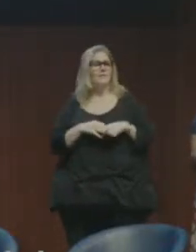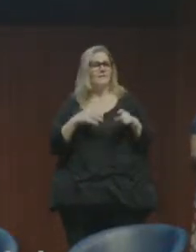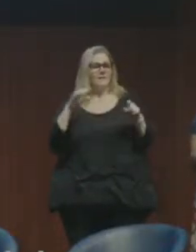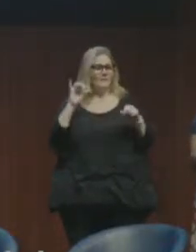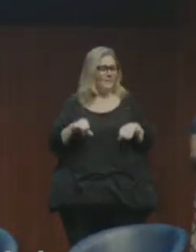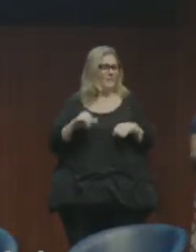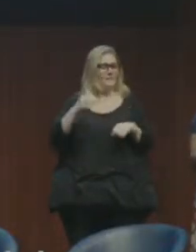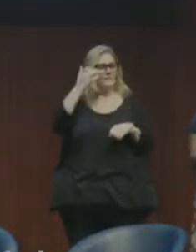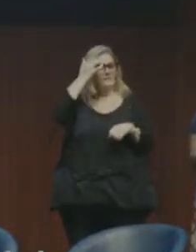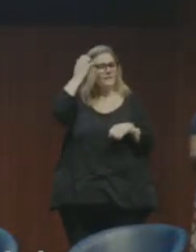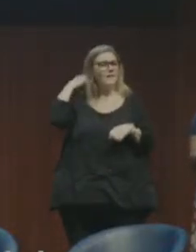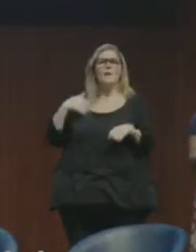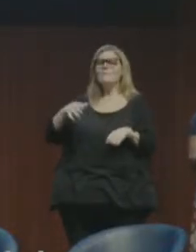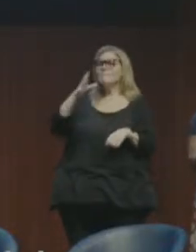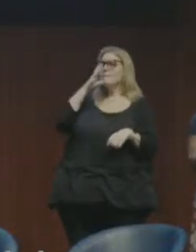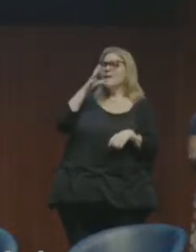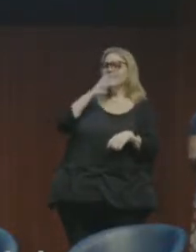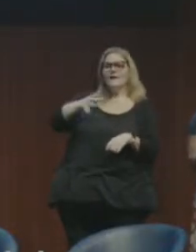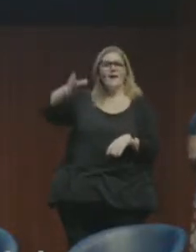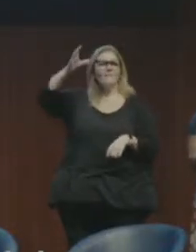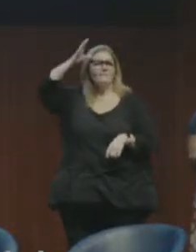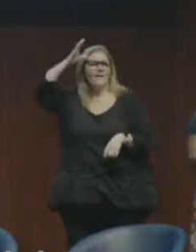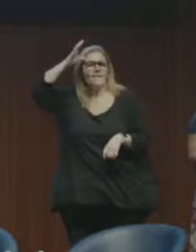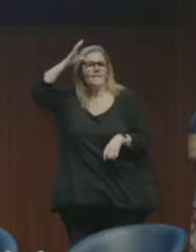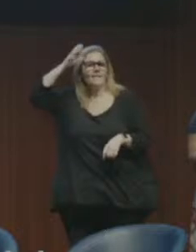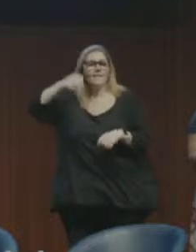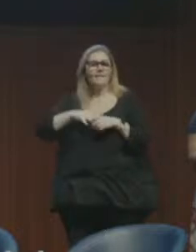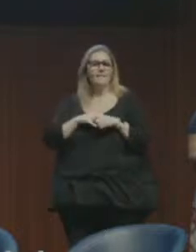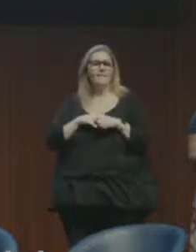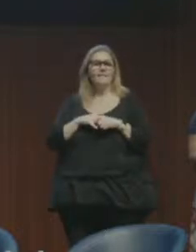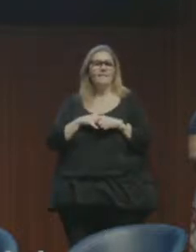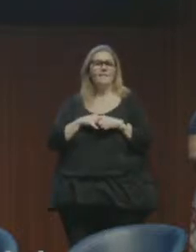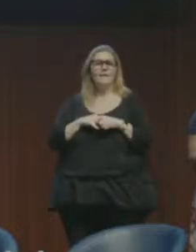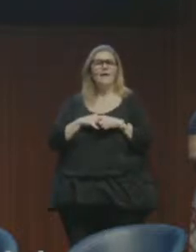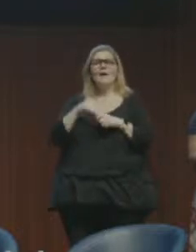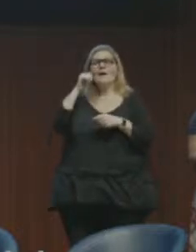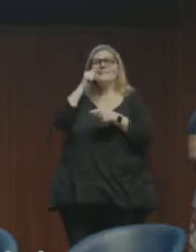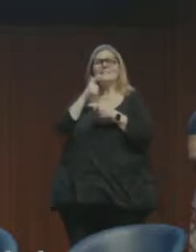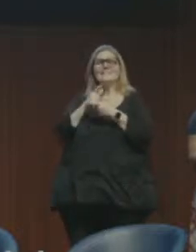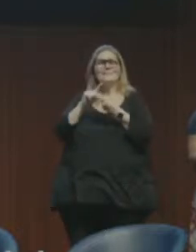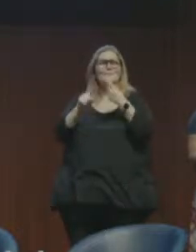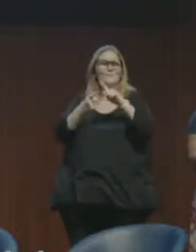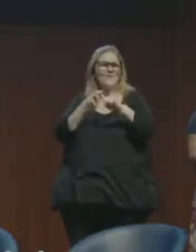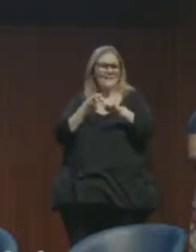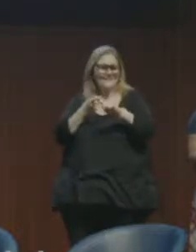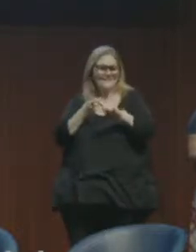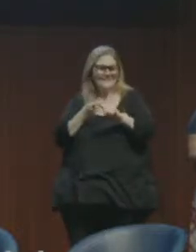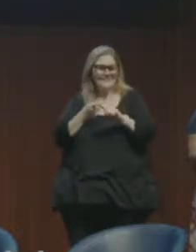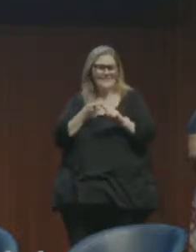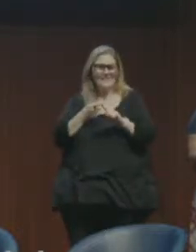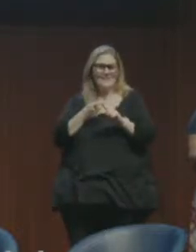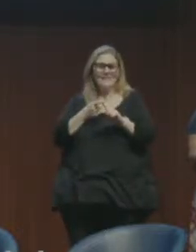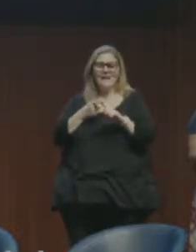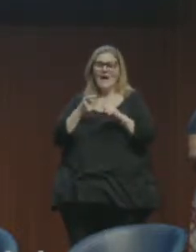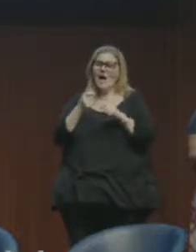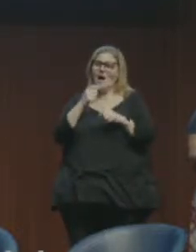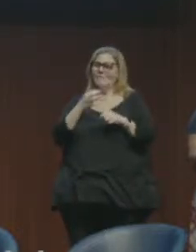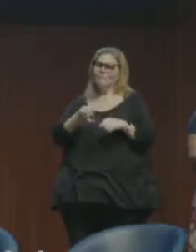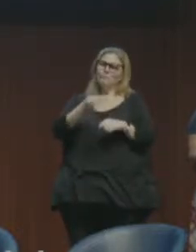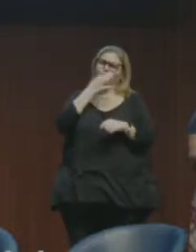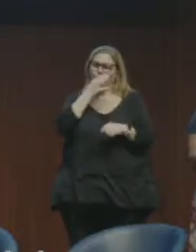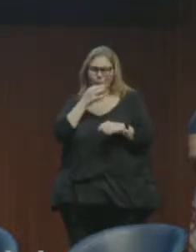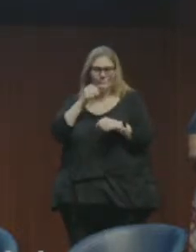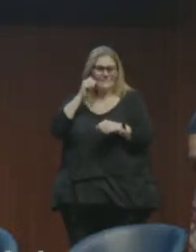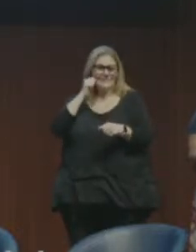padre, mother and father, a sister friend, a super sister